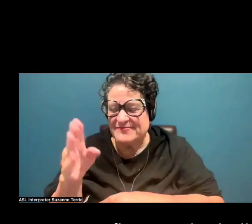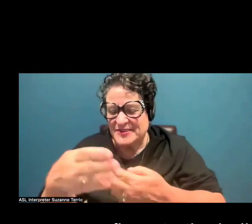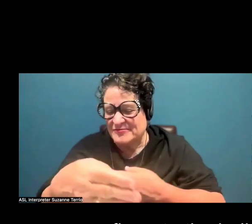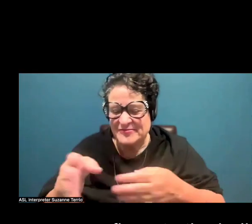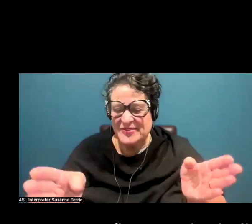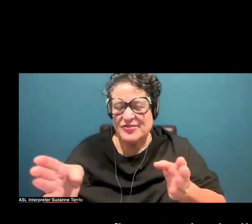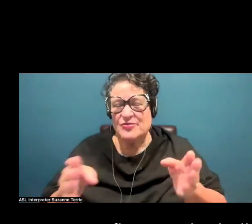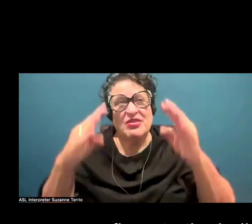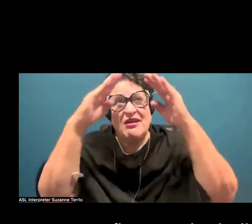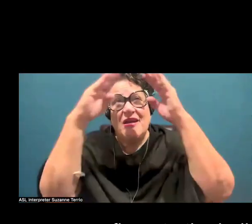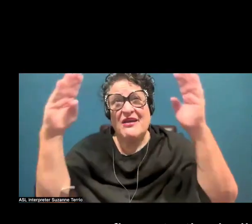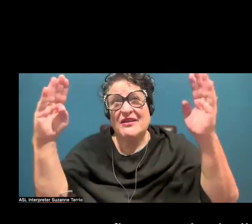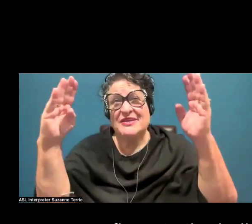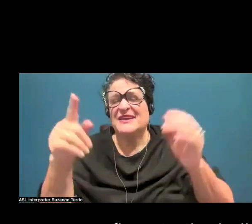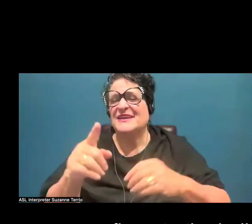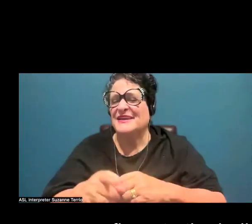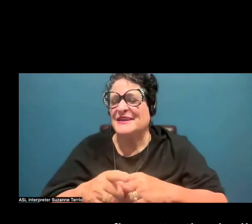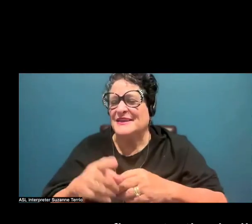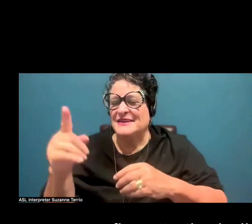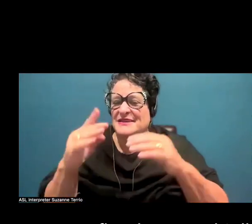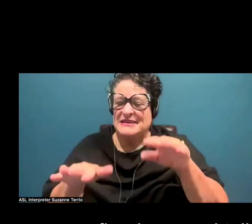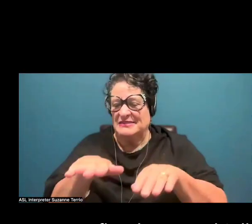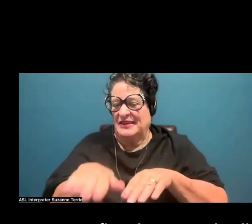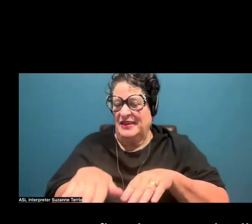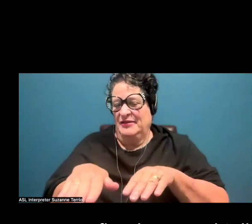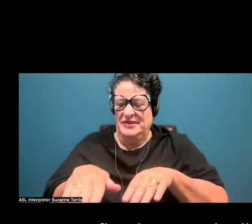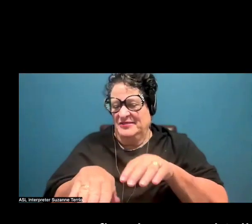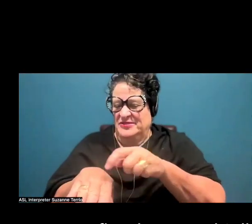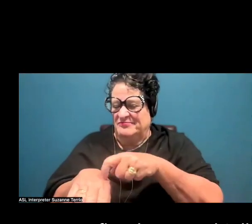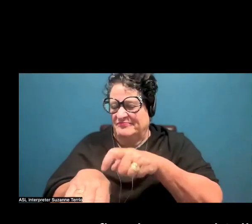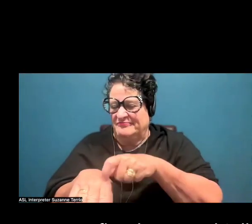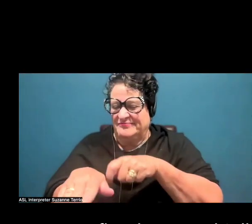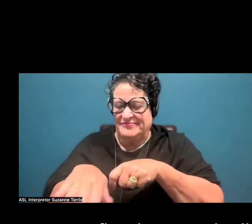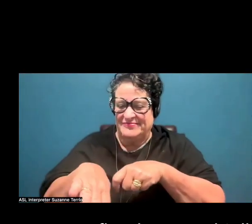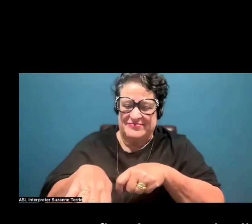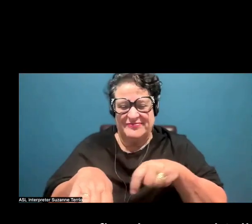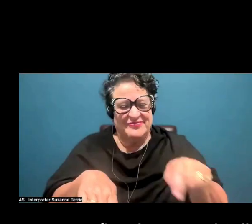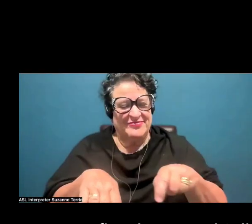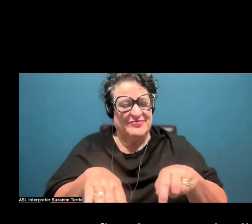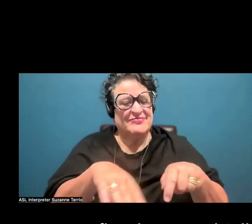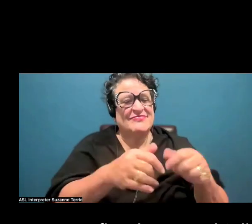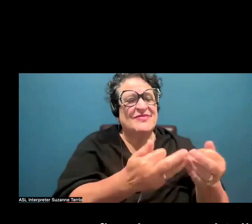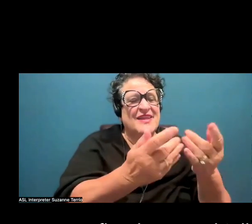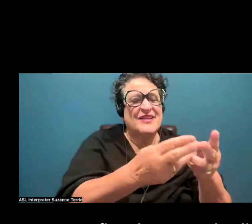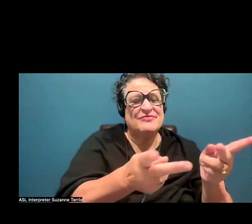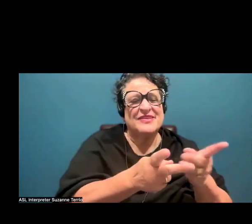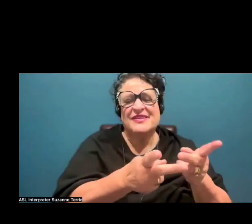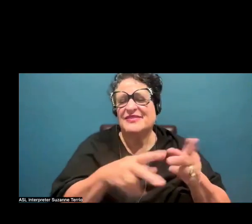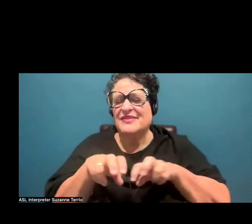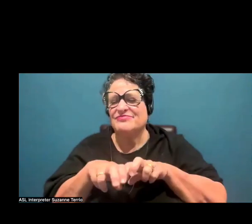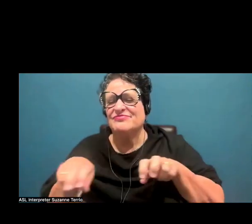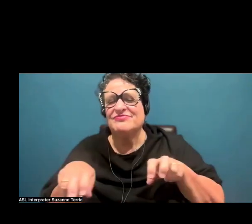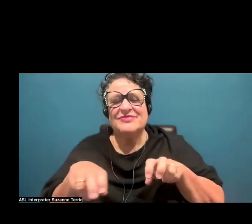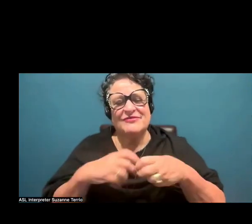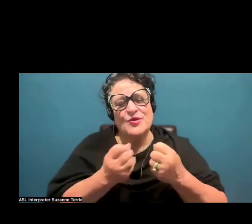high ceilings, scarred, tilting tables, a fireplace, and tall-backed couches, stuffing ripped out to burn for warmth,